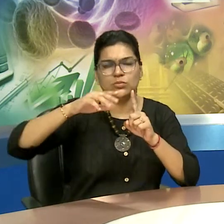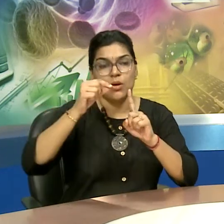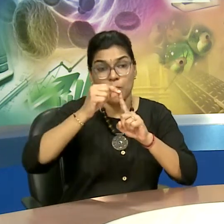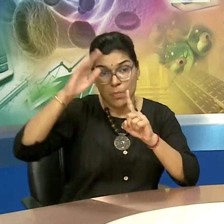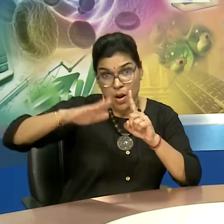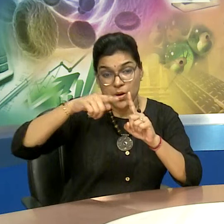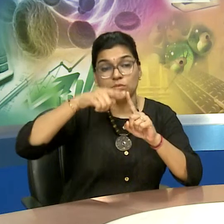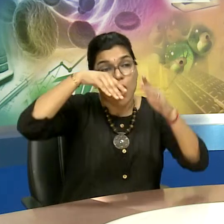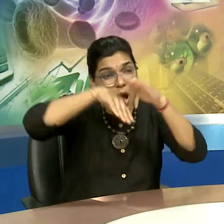or may alter